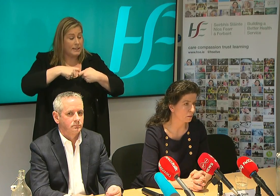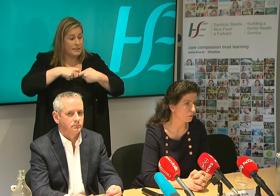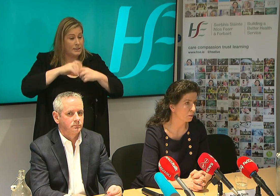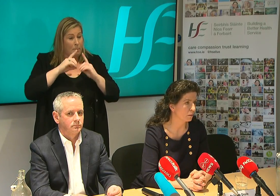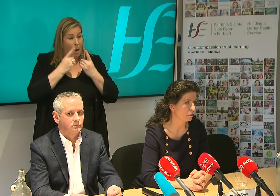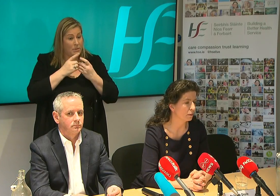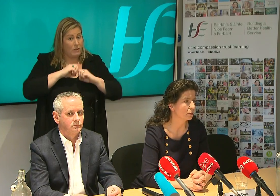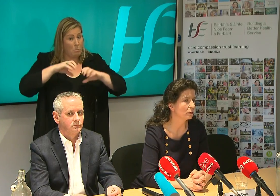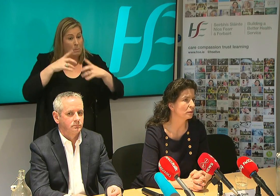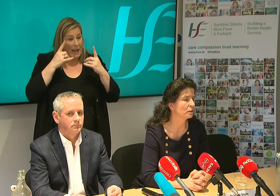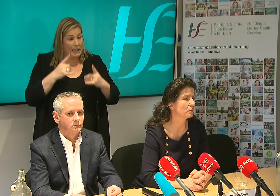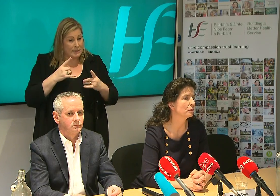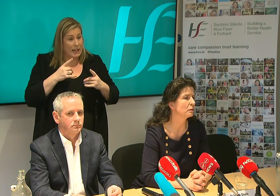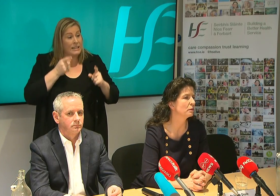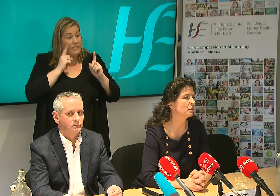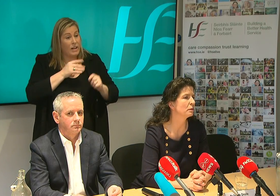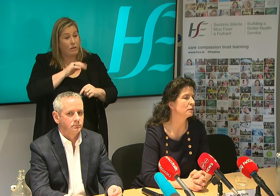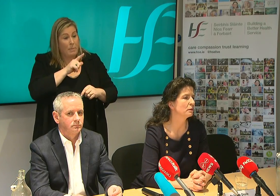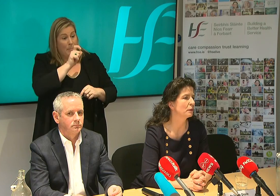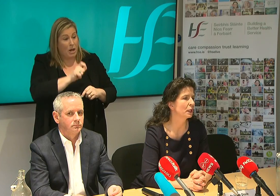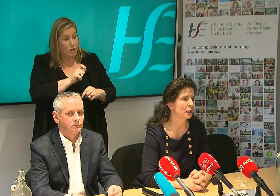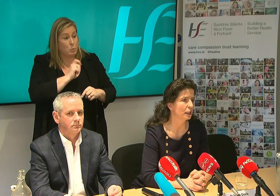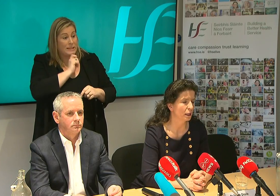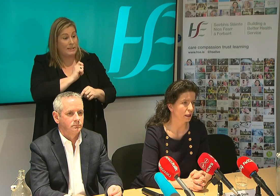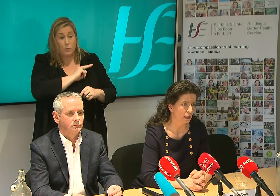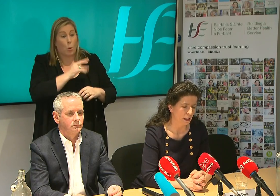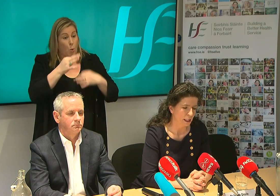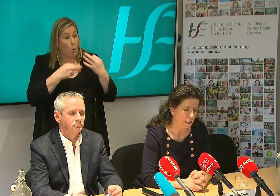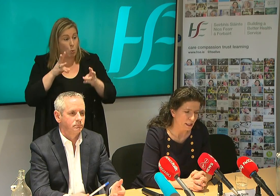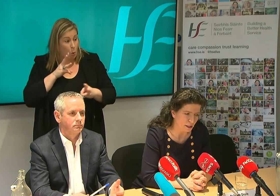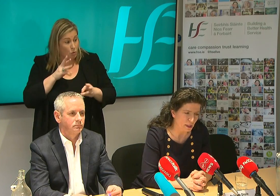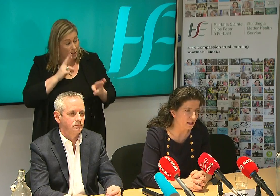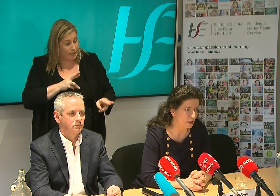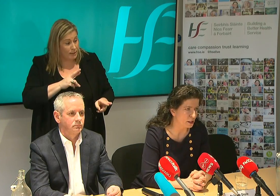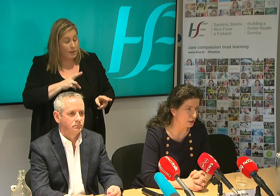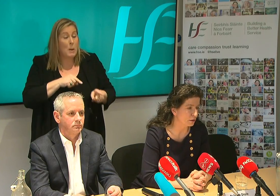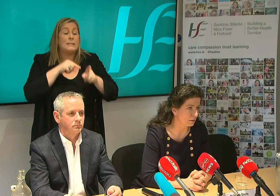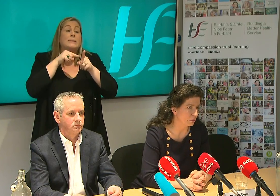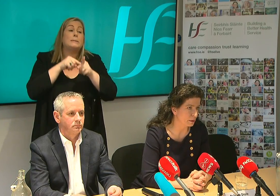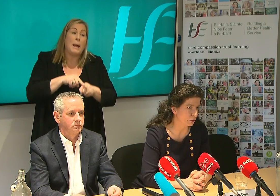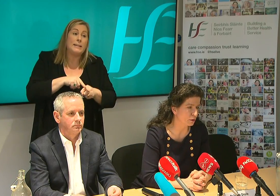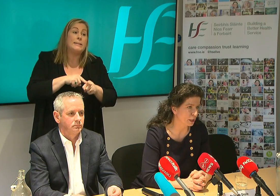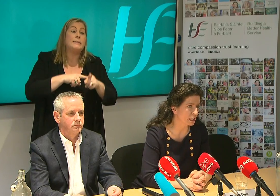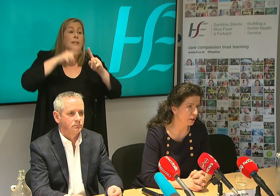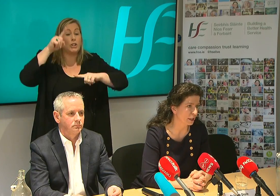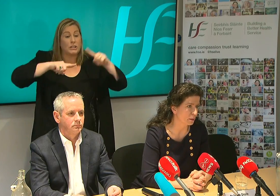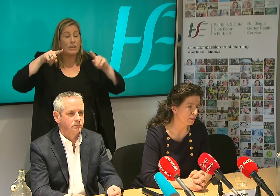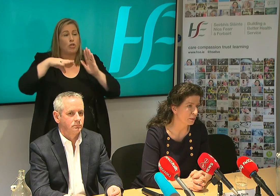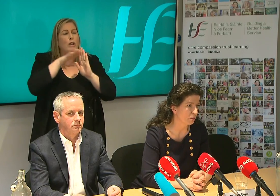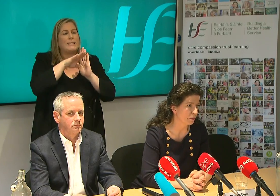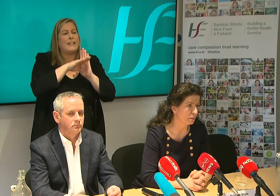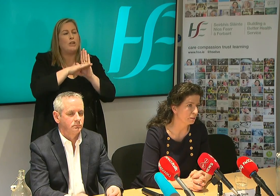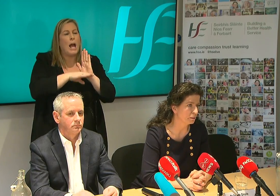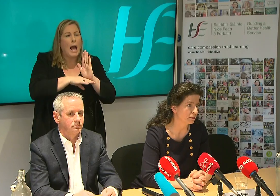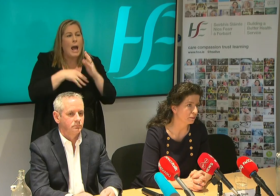and the advice from that person in Public Health would be not to go to work there. It depends on certain criteria,